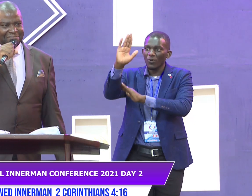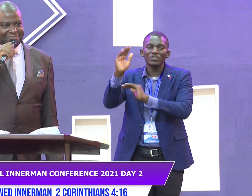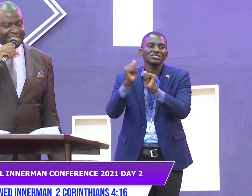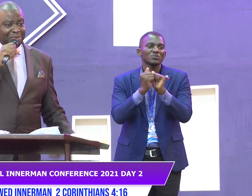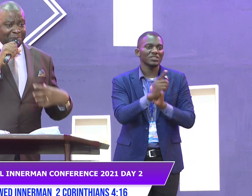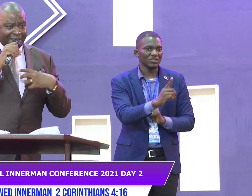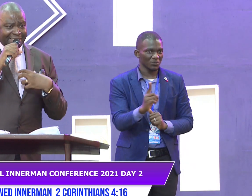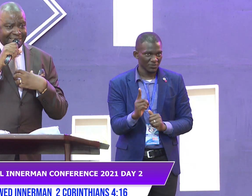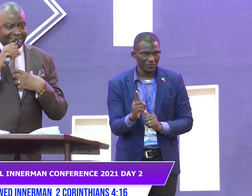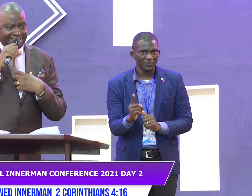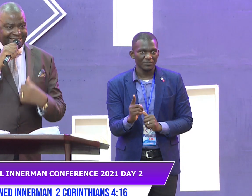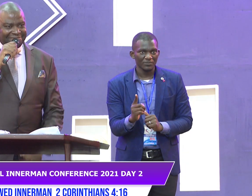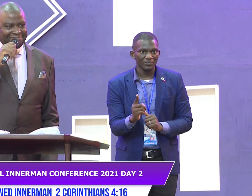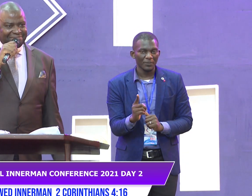God,